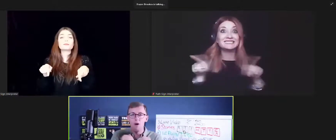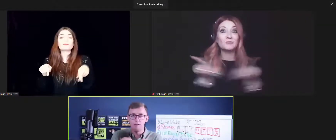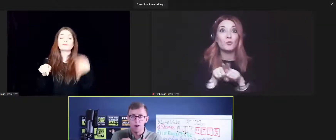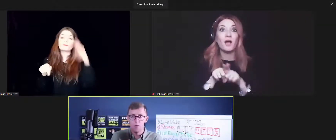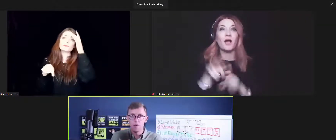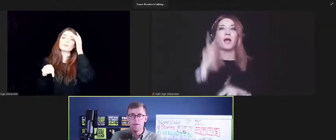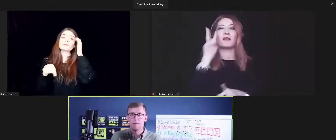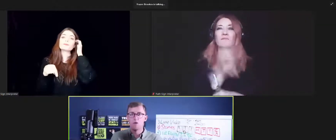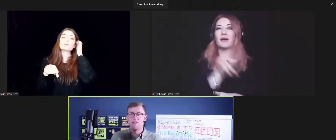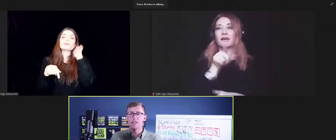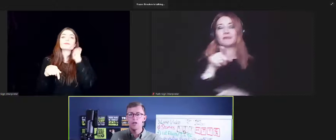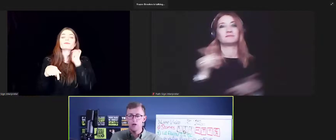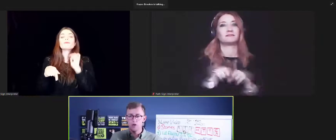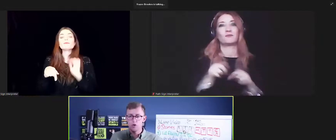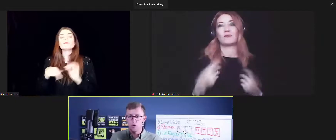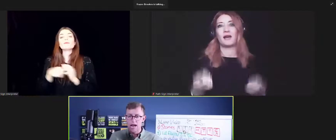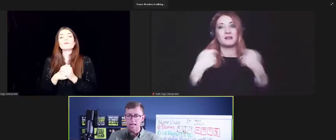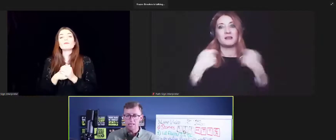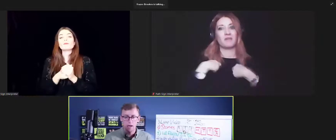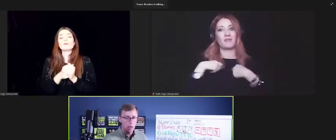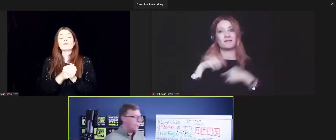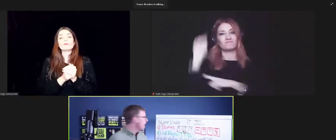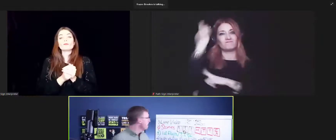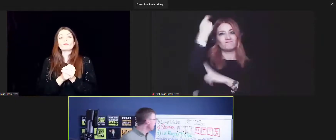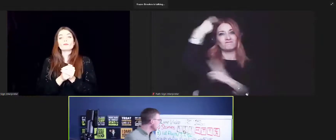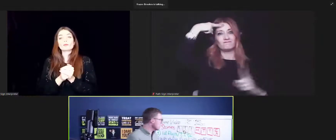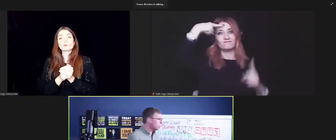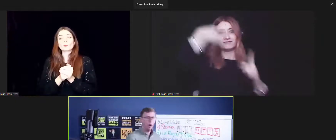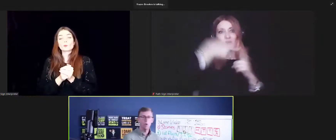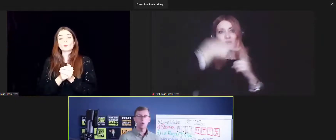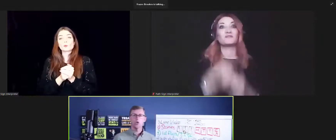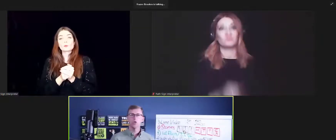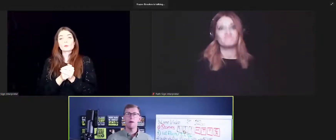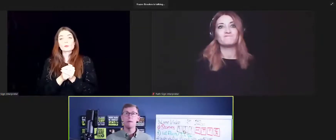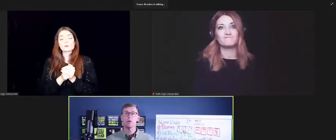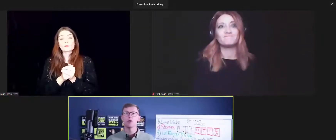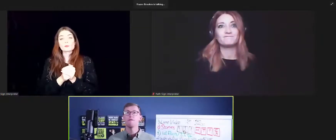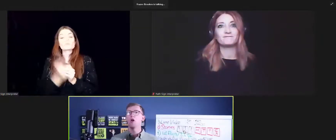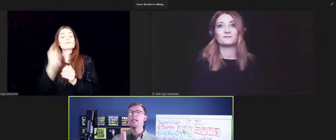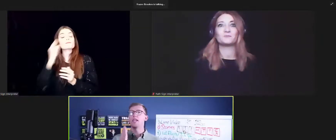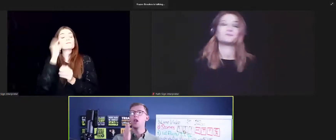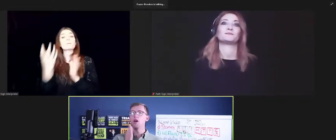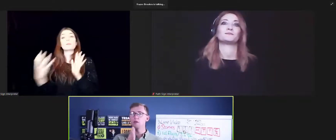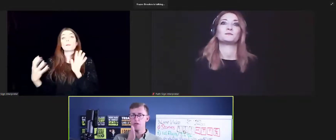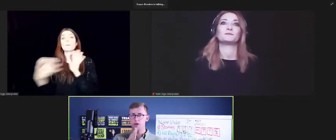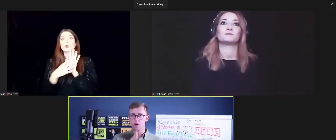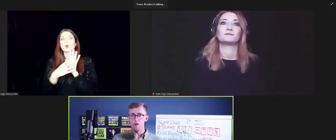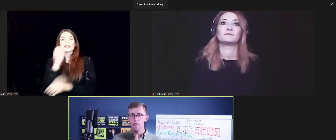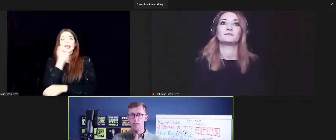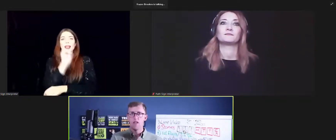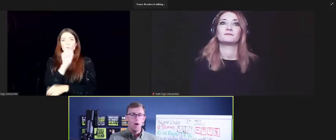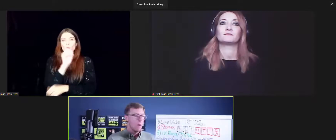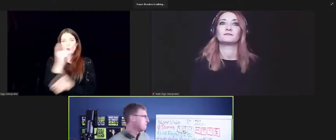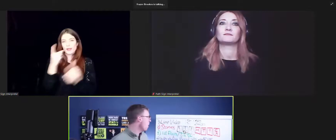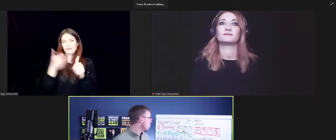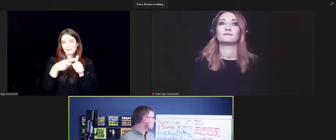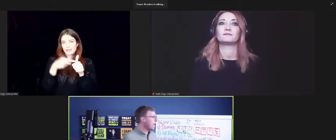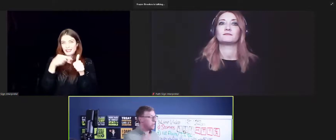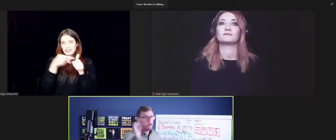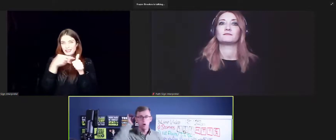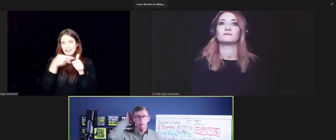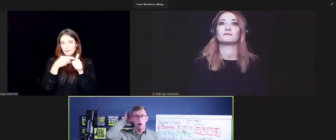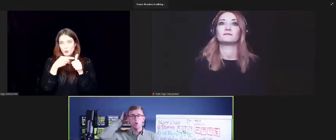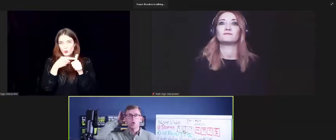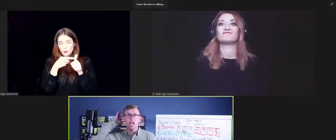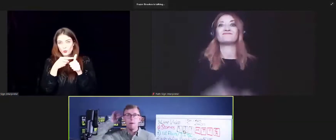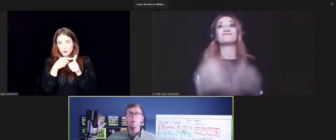aware of you through the value that you create. Personal posts get people to fall in love with you.